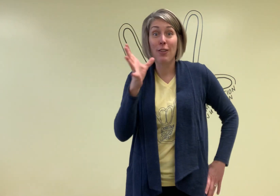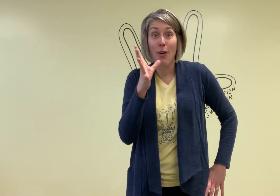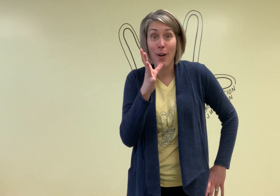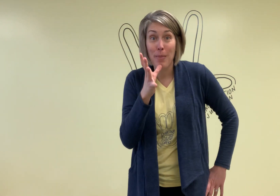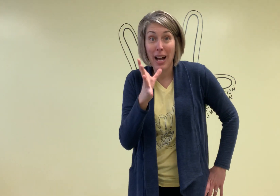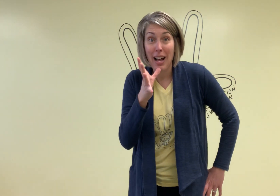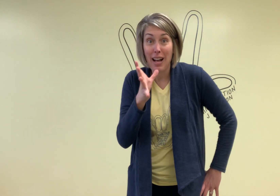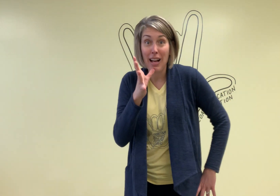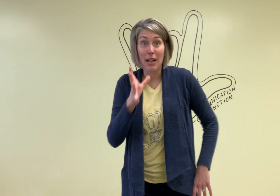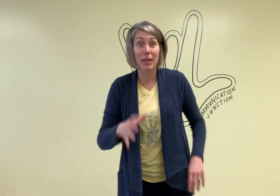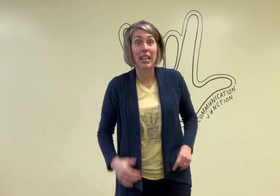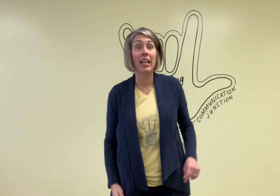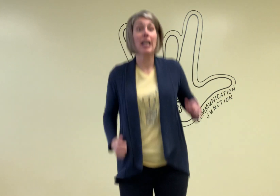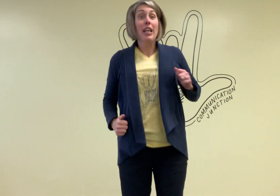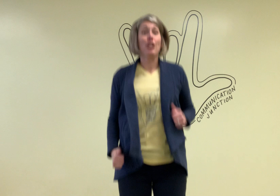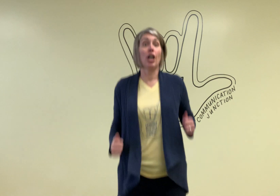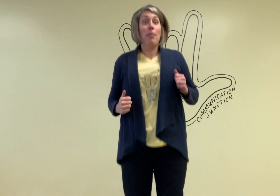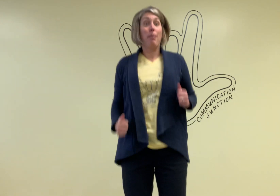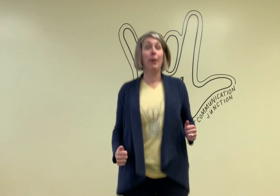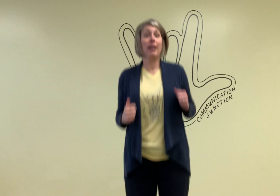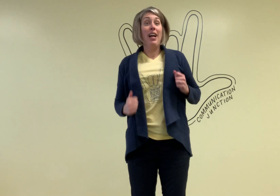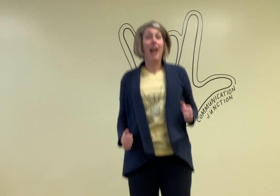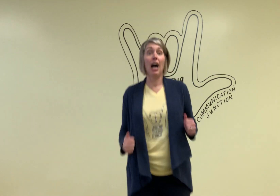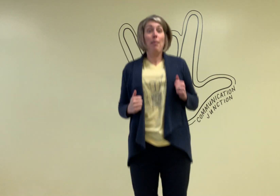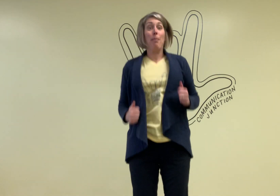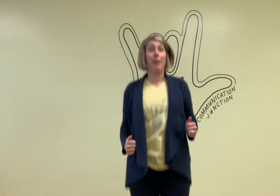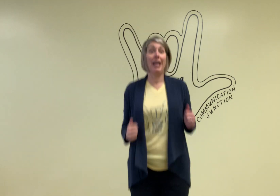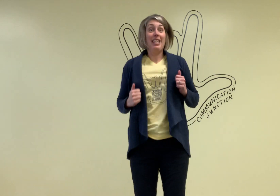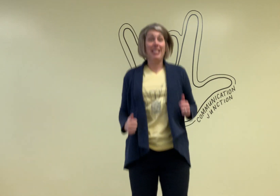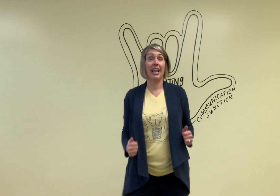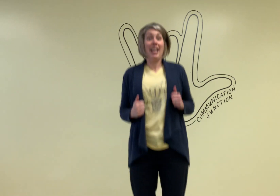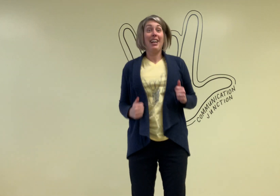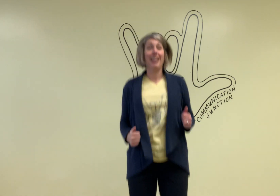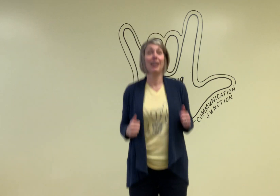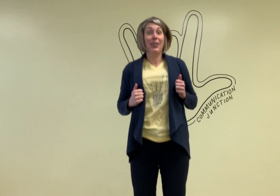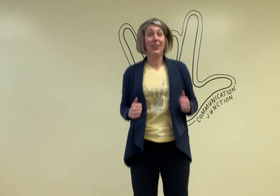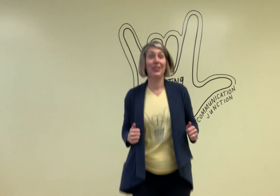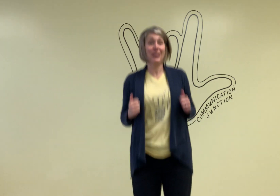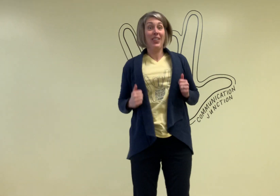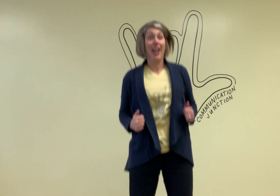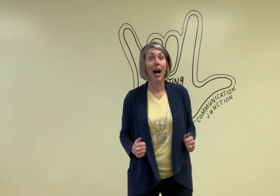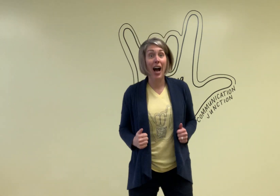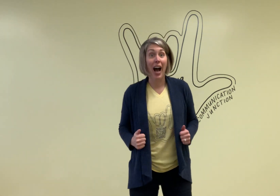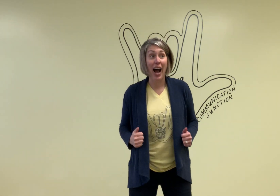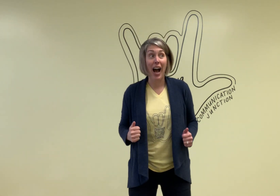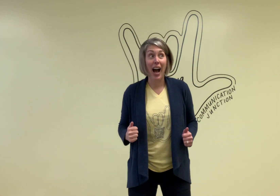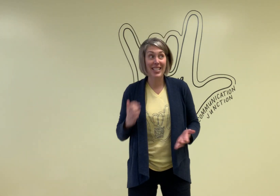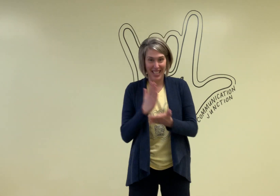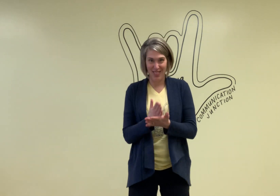your mommy, jump up and down.